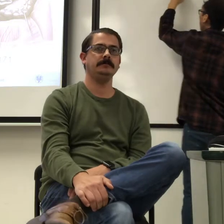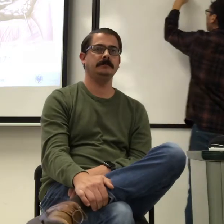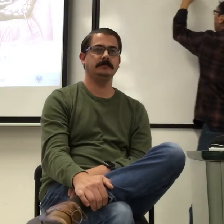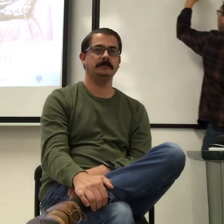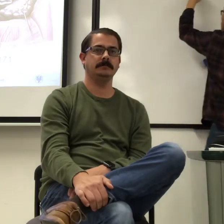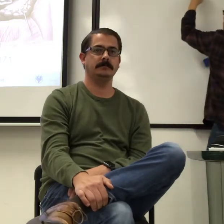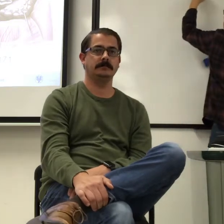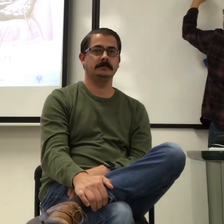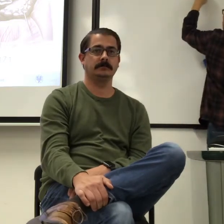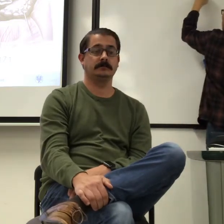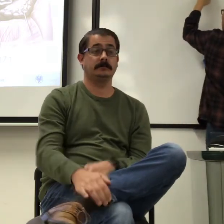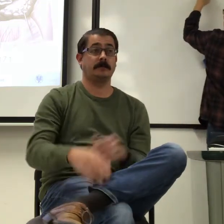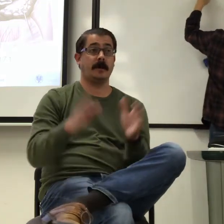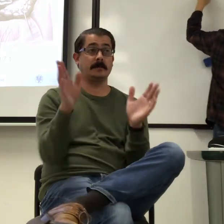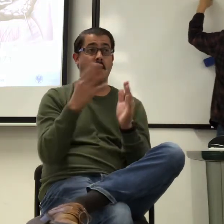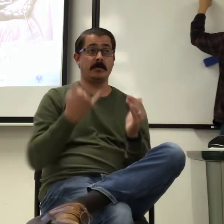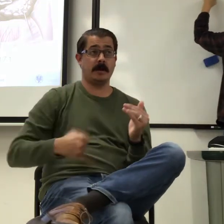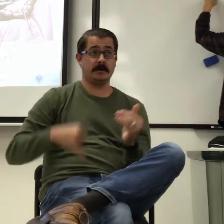the main function is